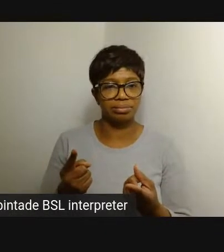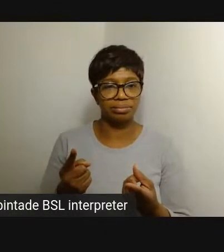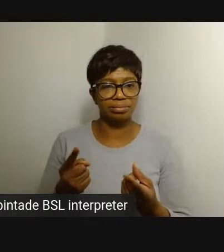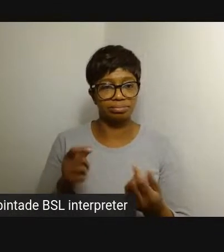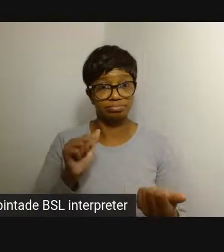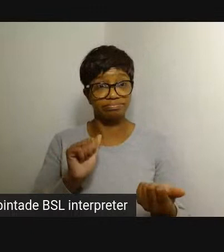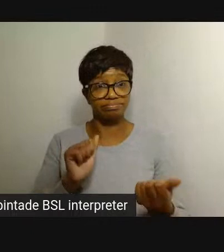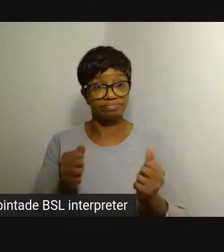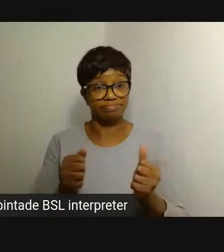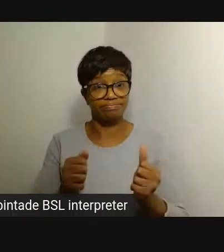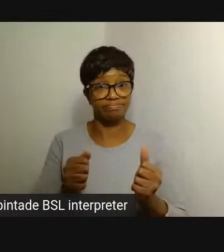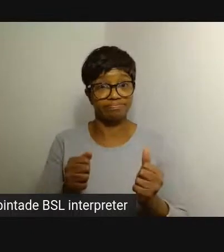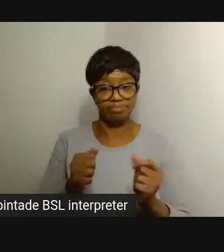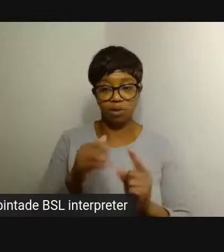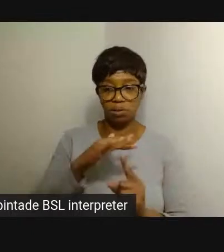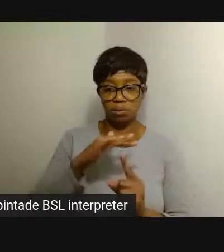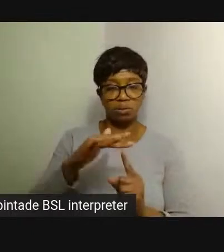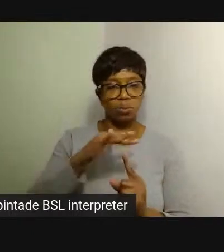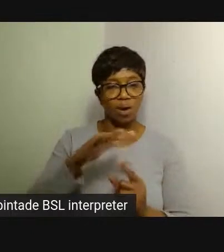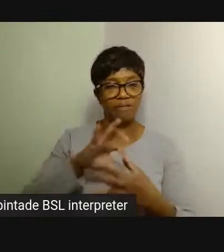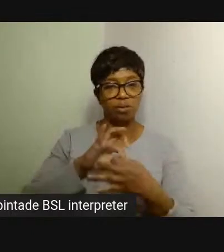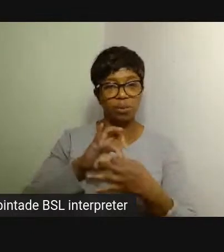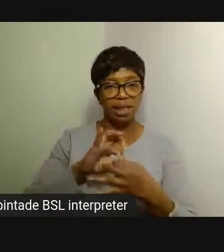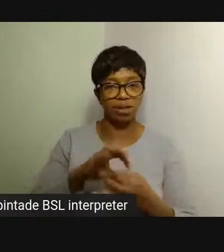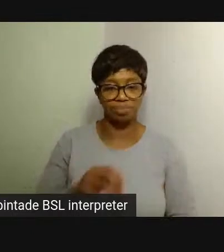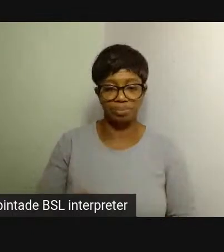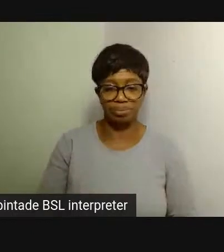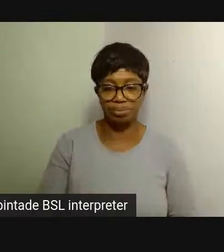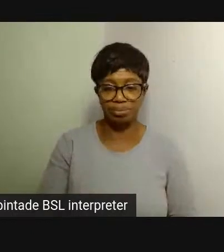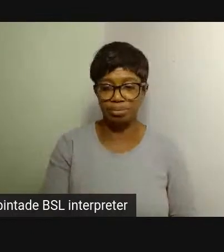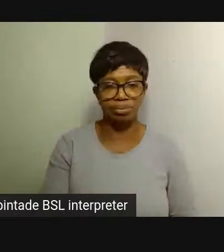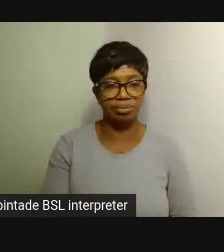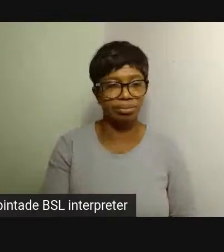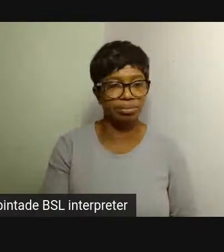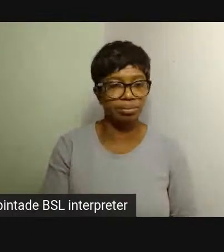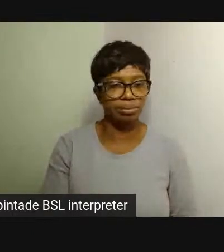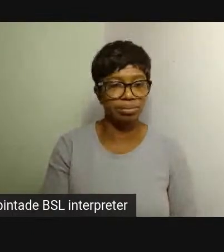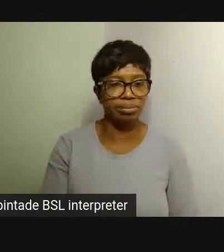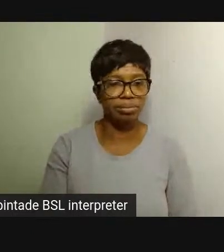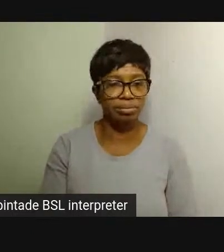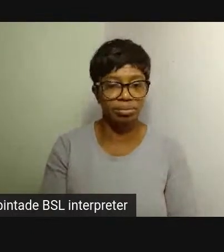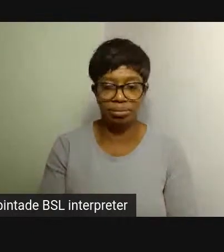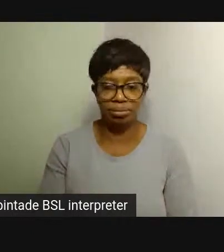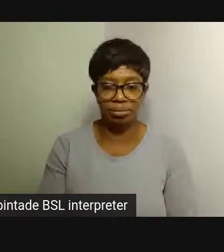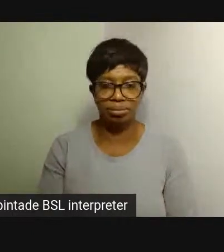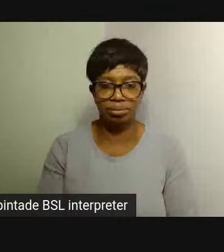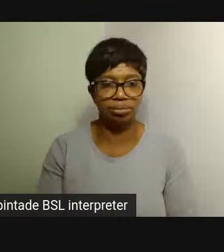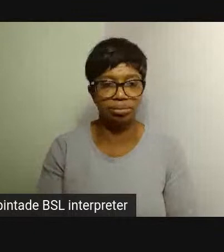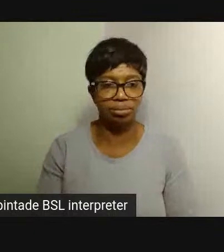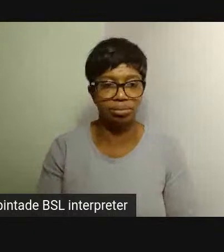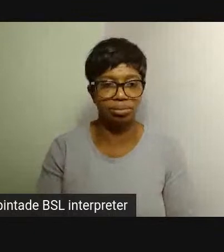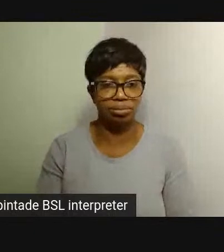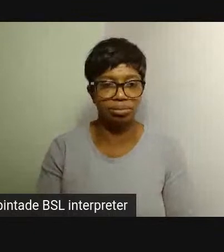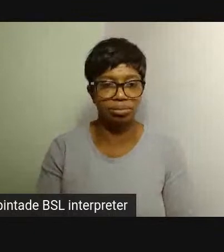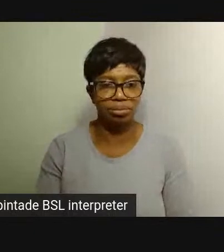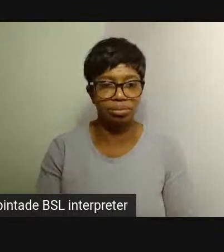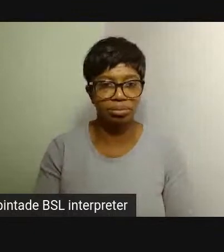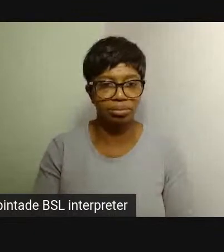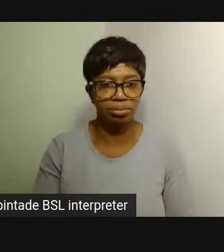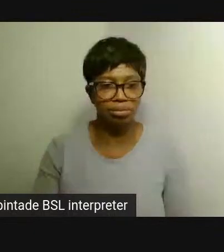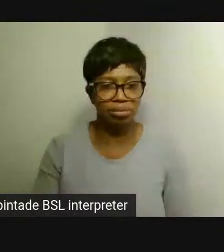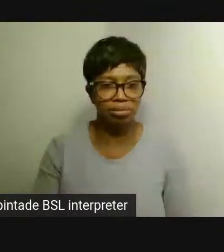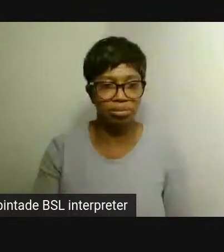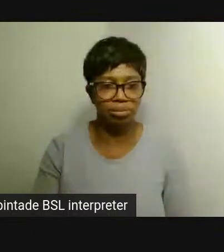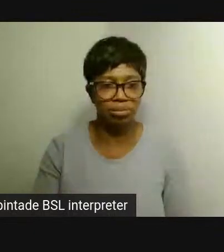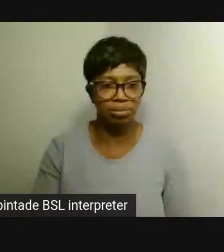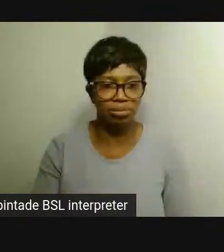experience. Black people all experience subjugation and oppression, and while that is a common